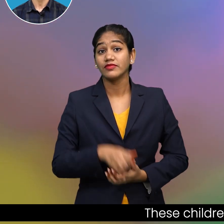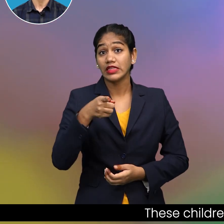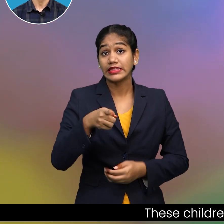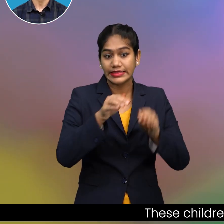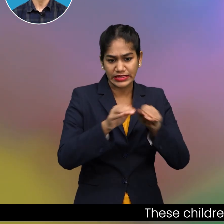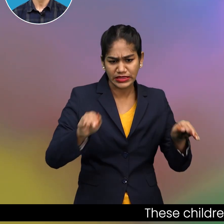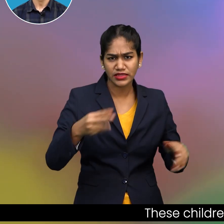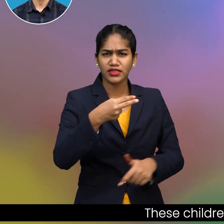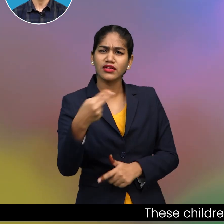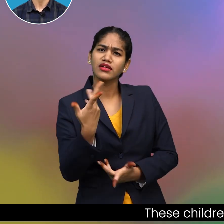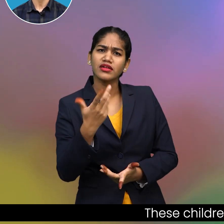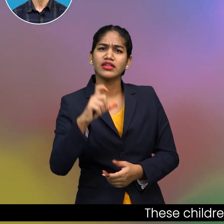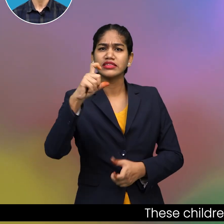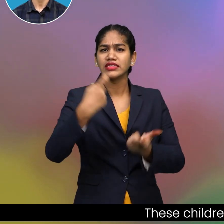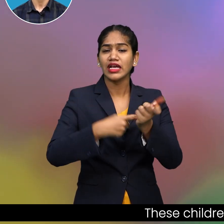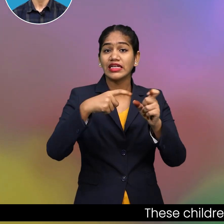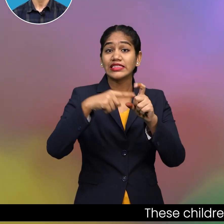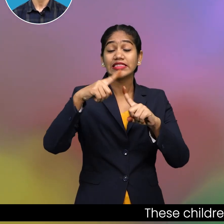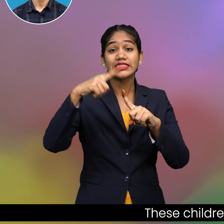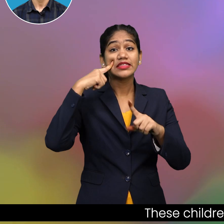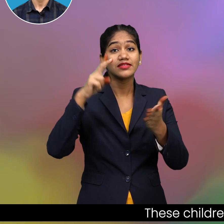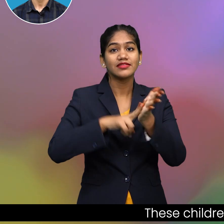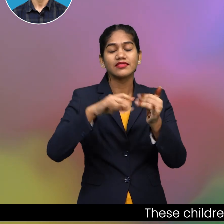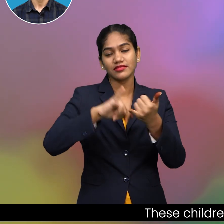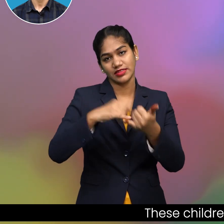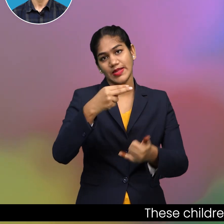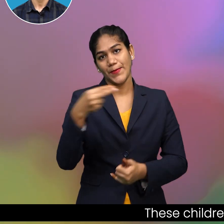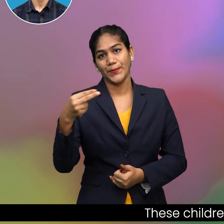These children are called cretins.